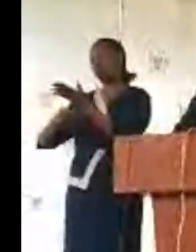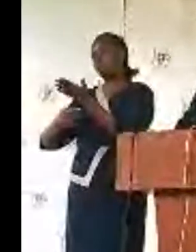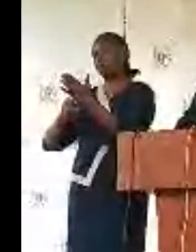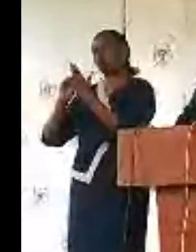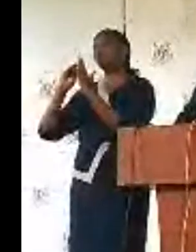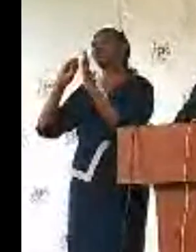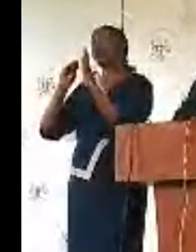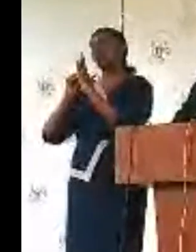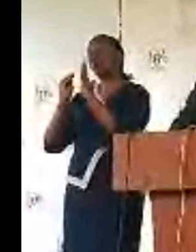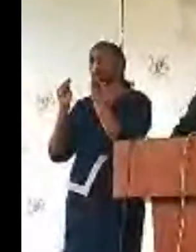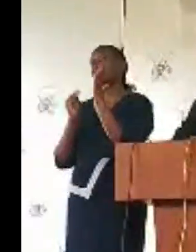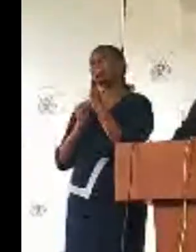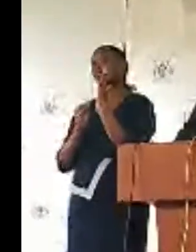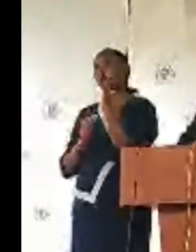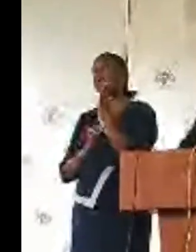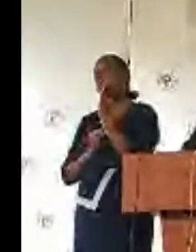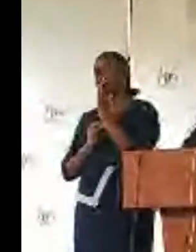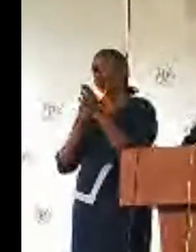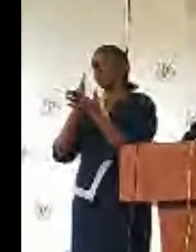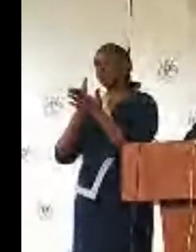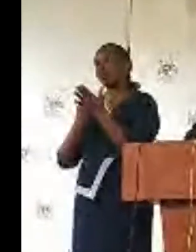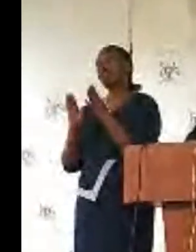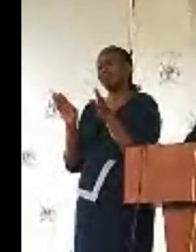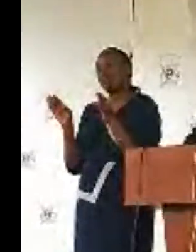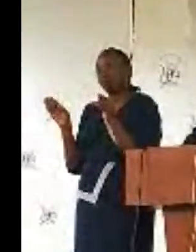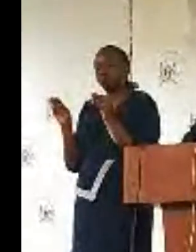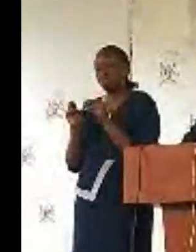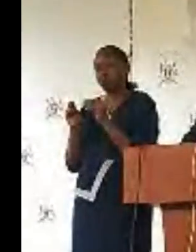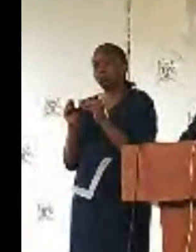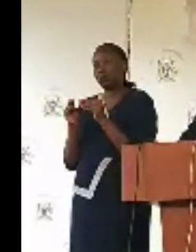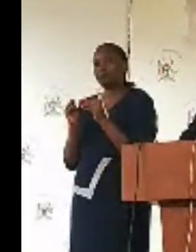content. Some of it has been reduced.